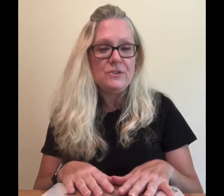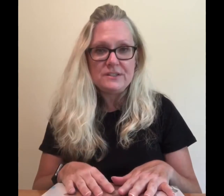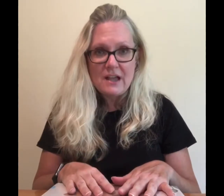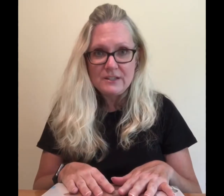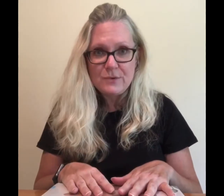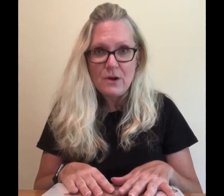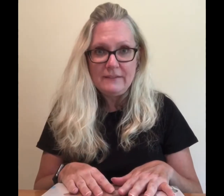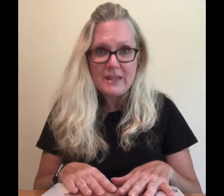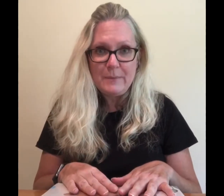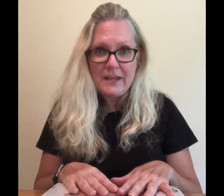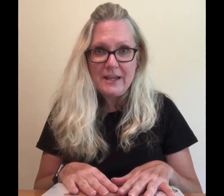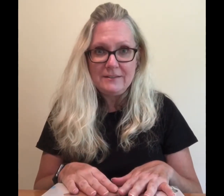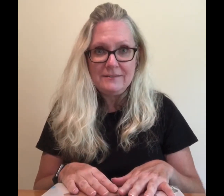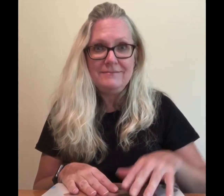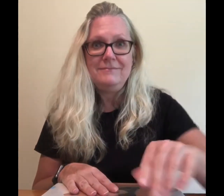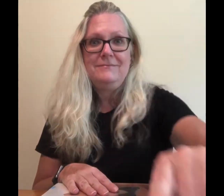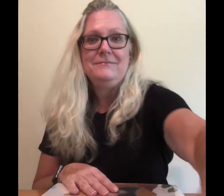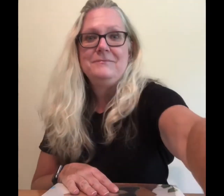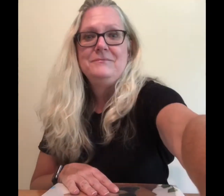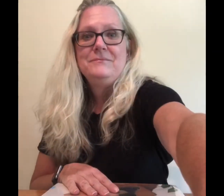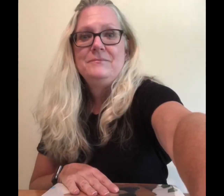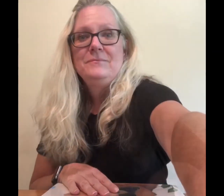signs for all of them again.